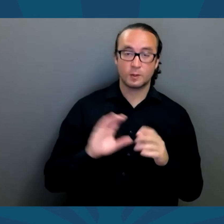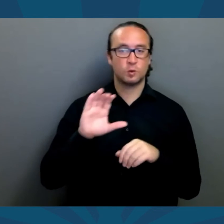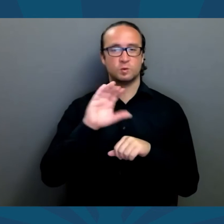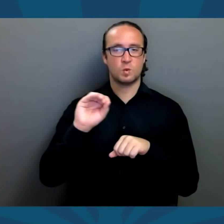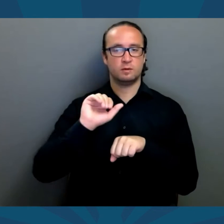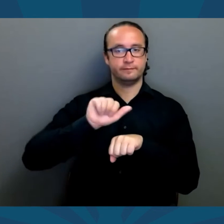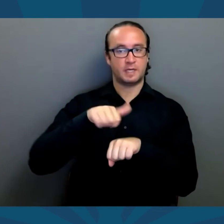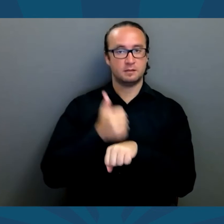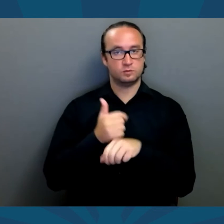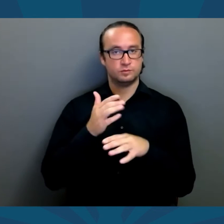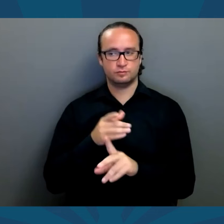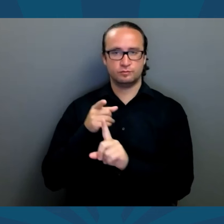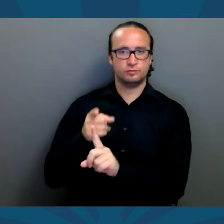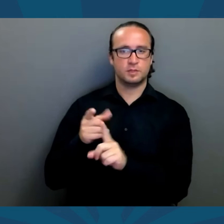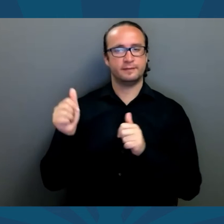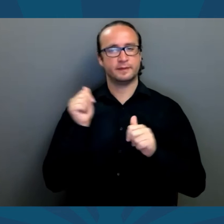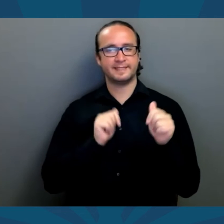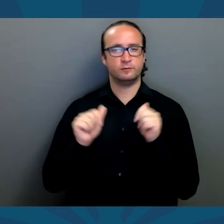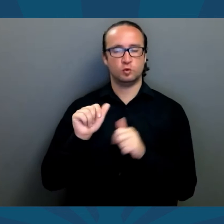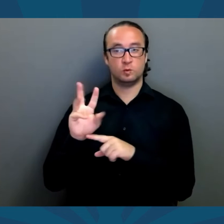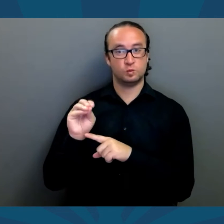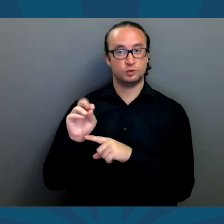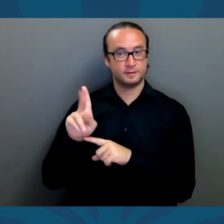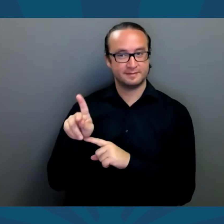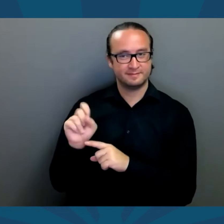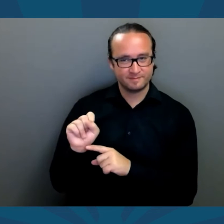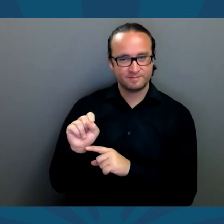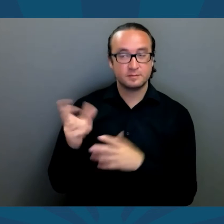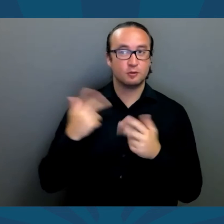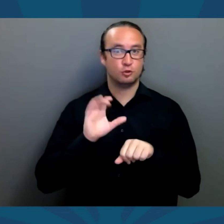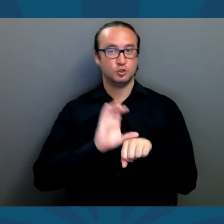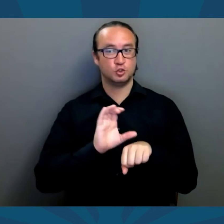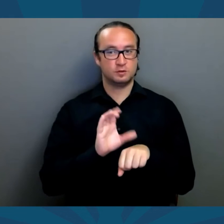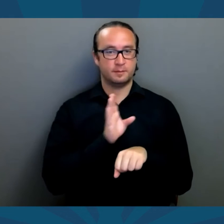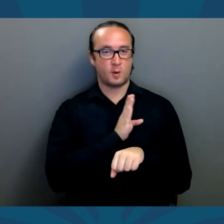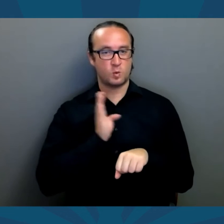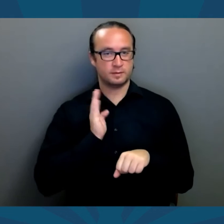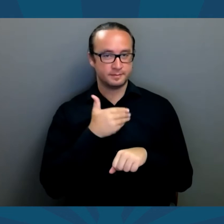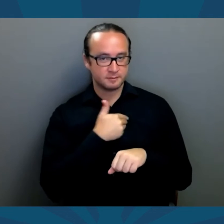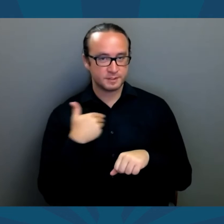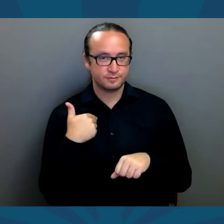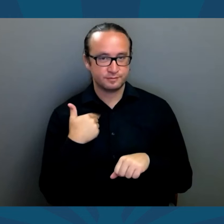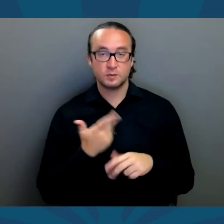As a teacher, co-founder of Theater Works, church board